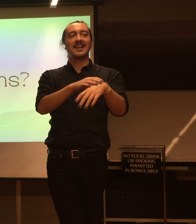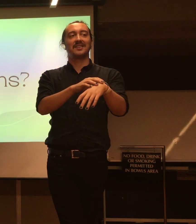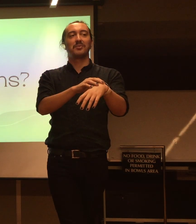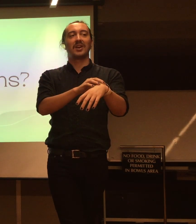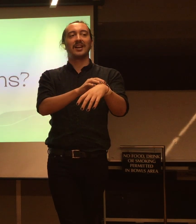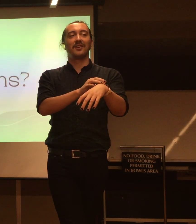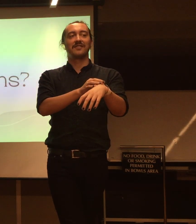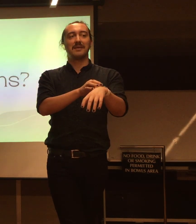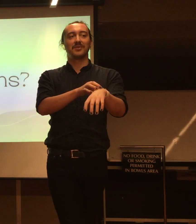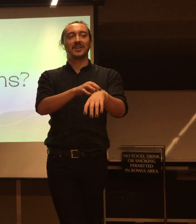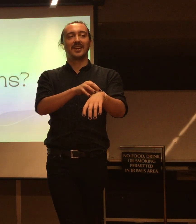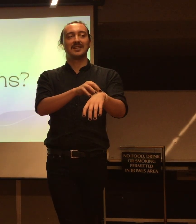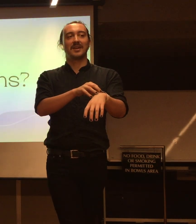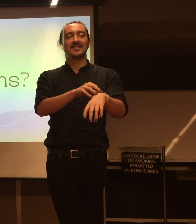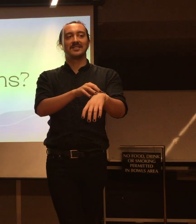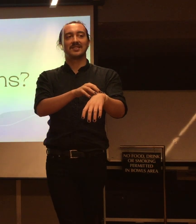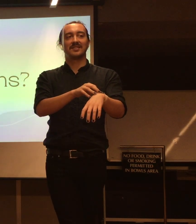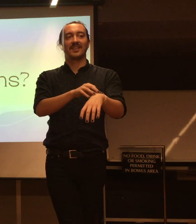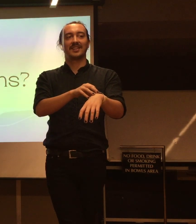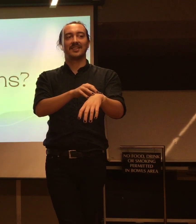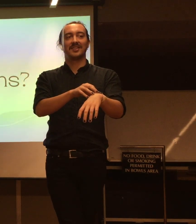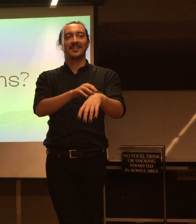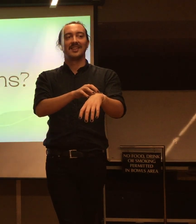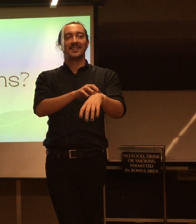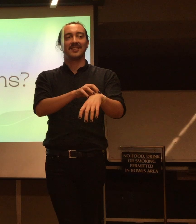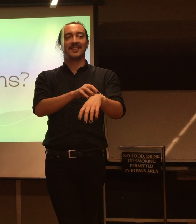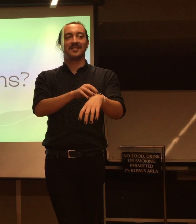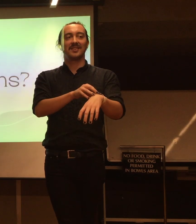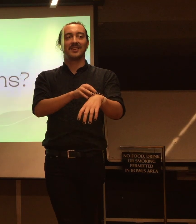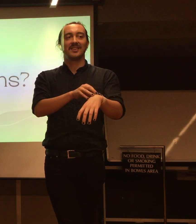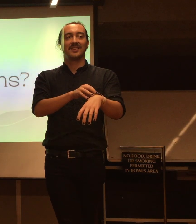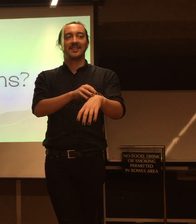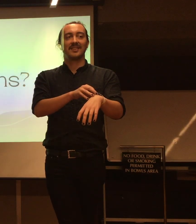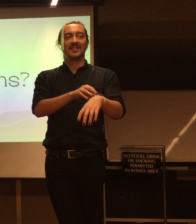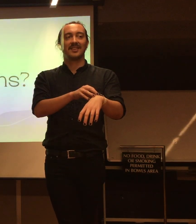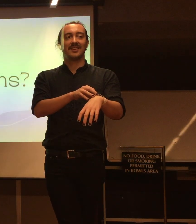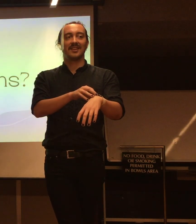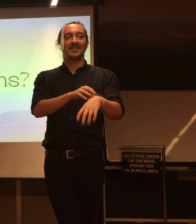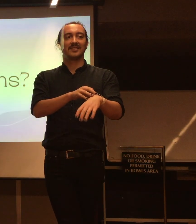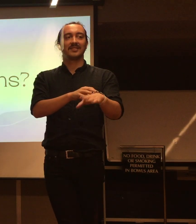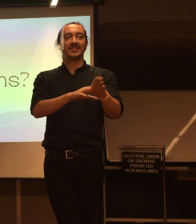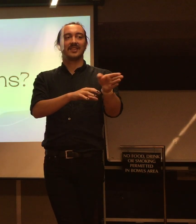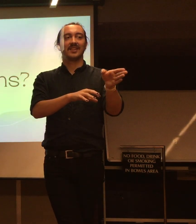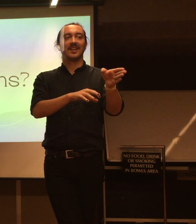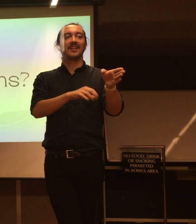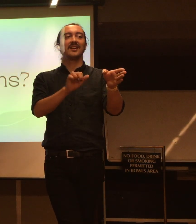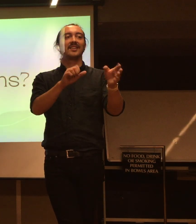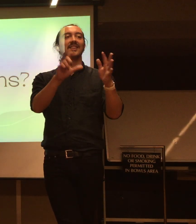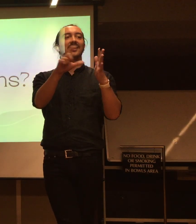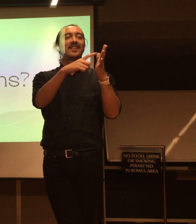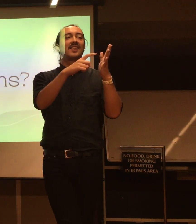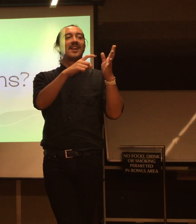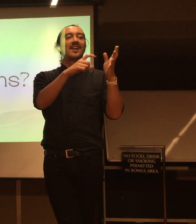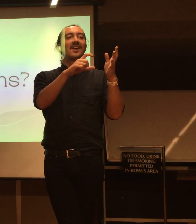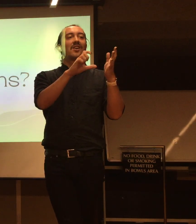Yeah, it's now more like low carb. Yeah, it depends on sort of like. Yeah. Question over here.